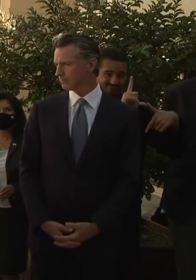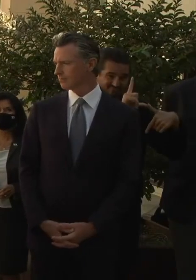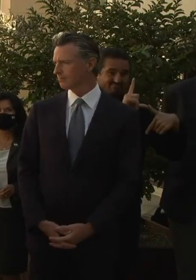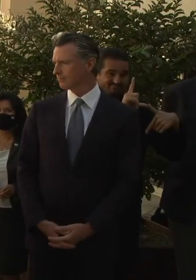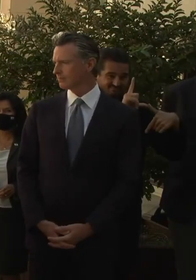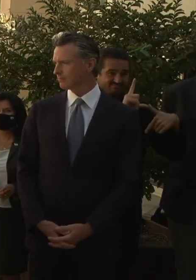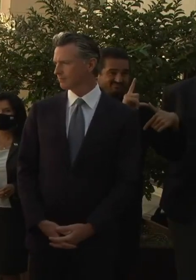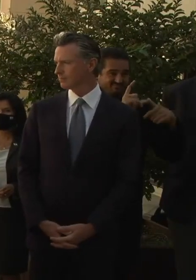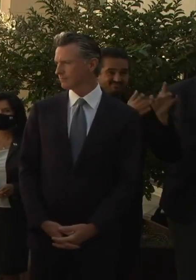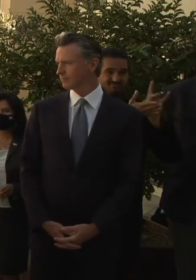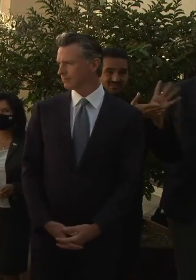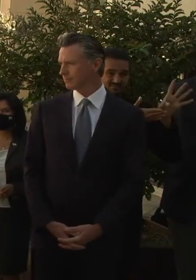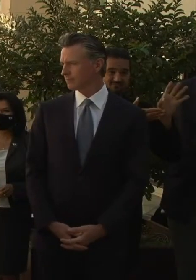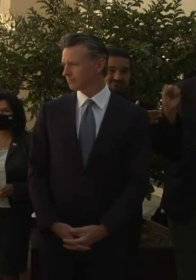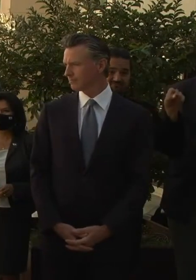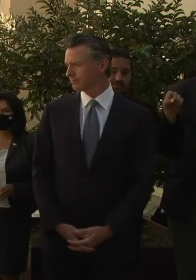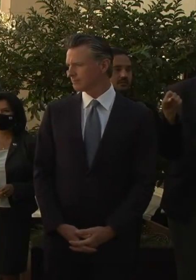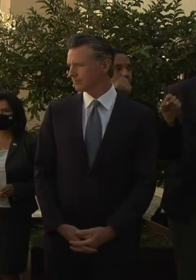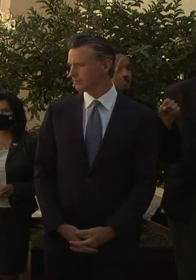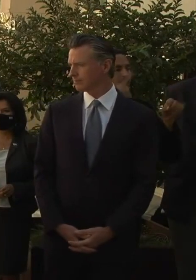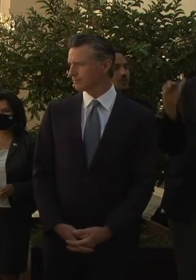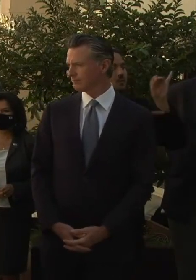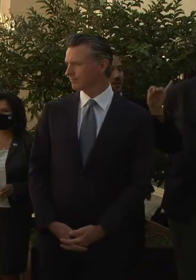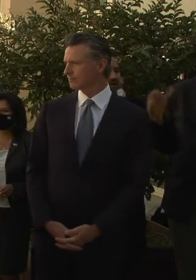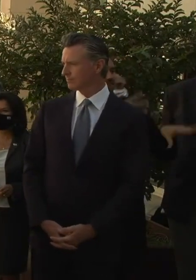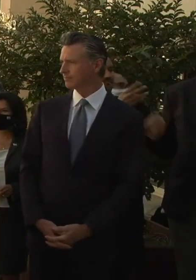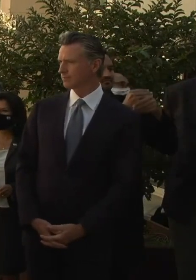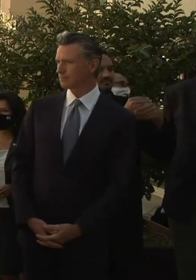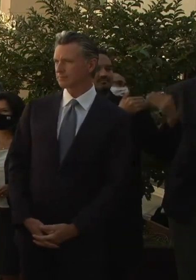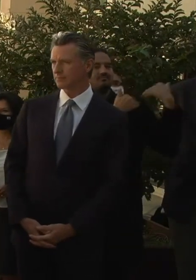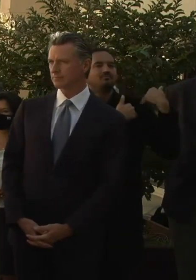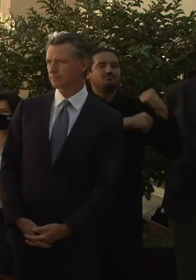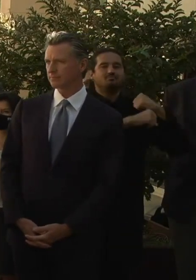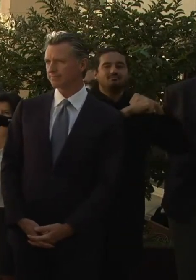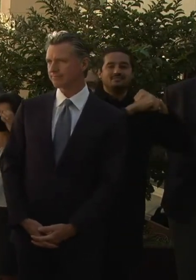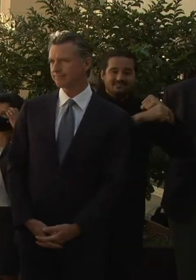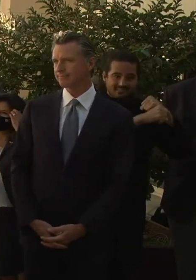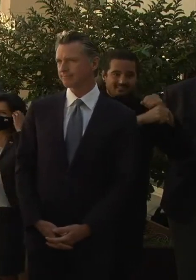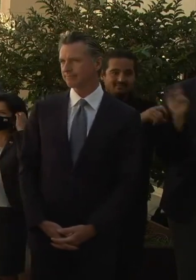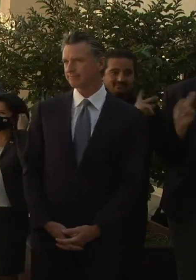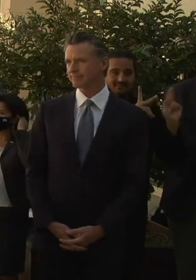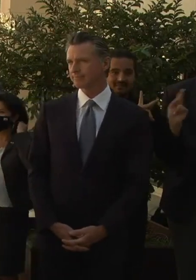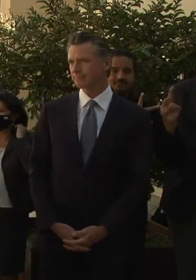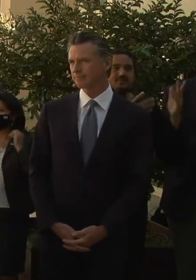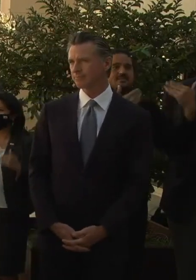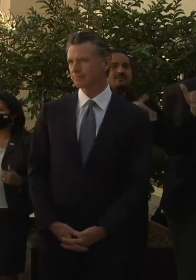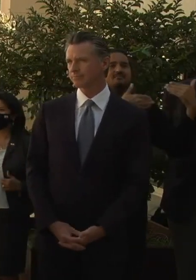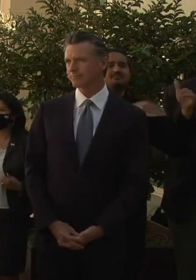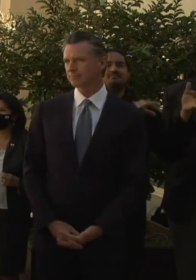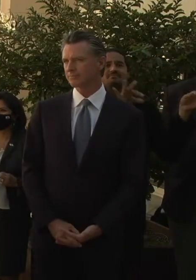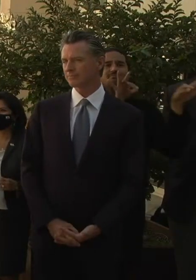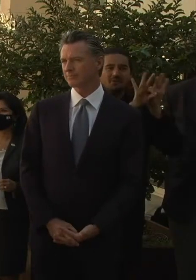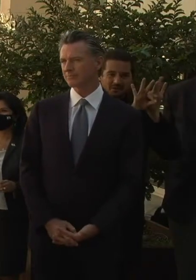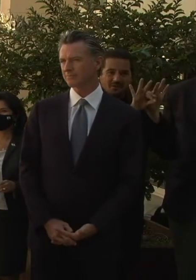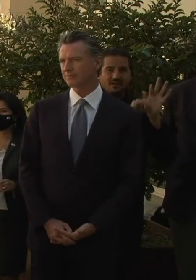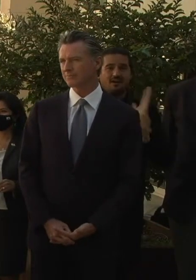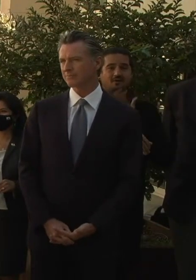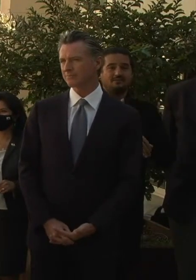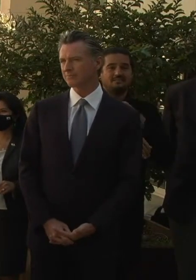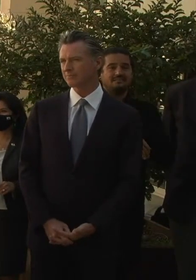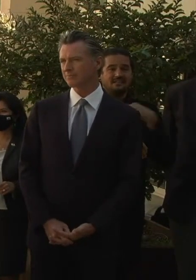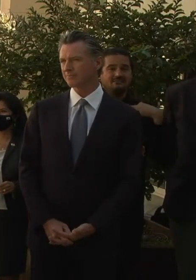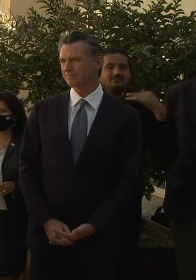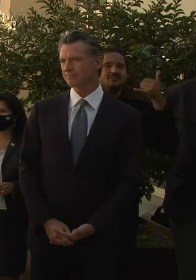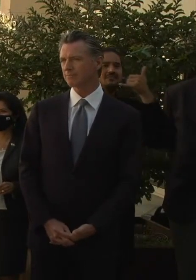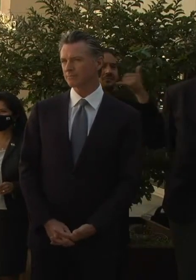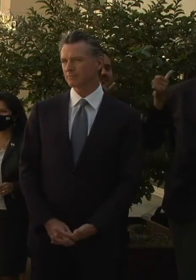eviction moratorium. It's so important. I literally had my staff calling the Mercury today. Local reporters